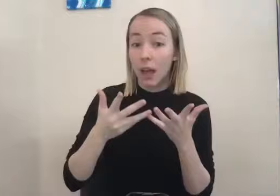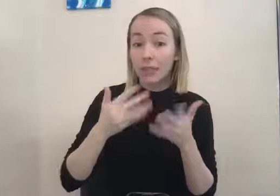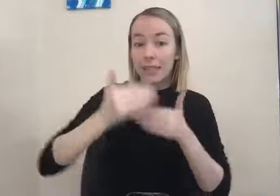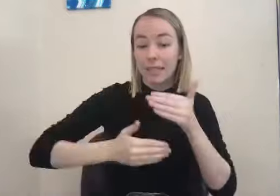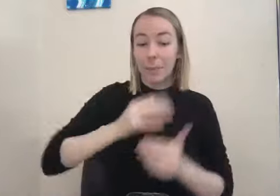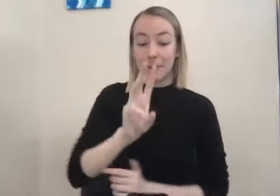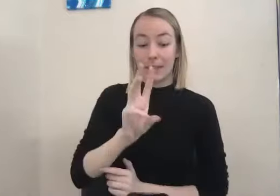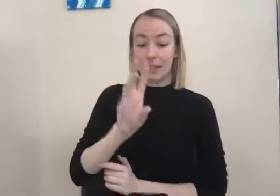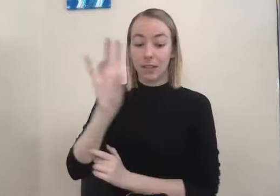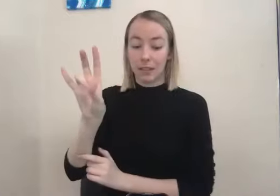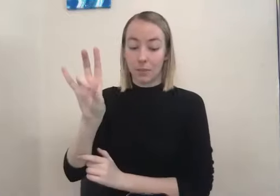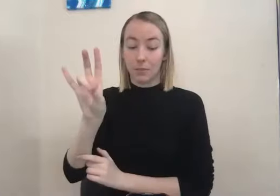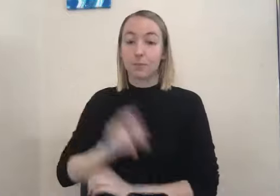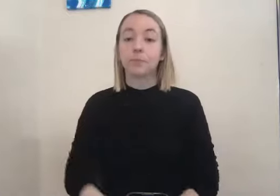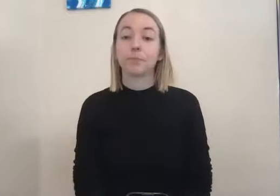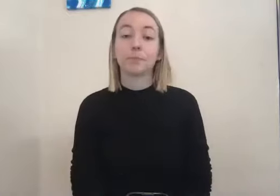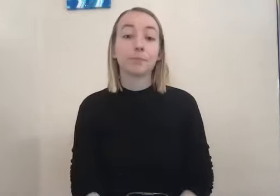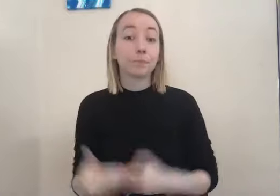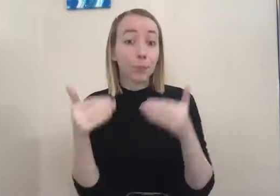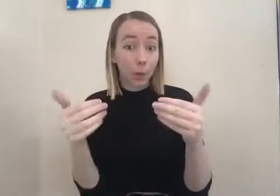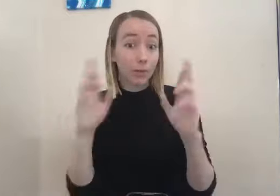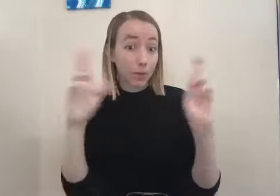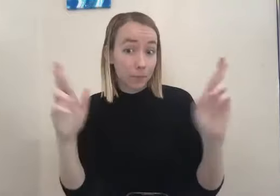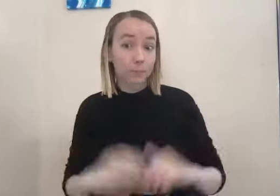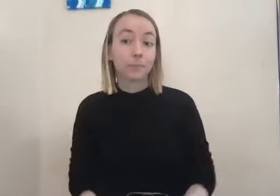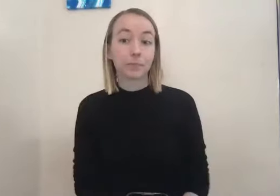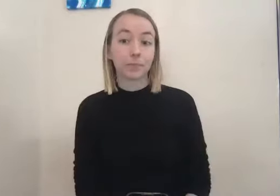be part of it. But thank you very much. Thank you. Thank you, Carin.